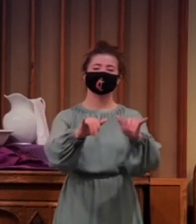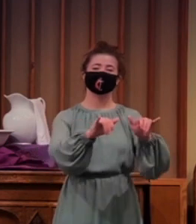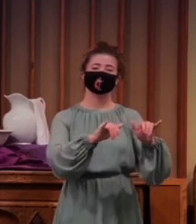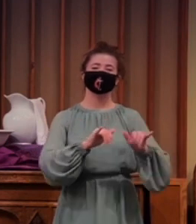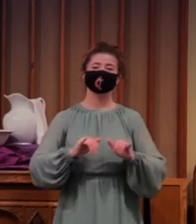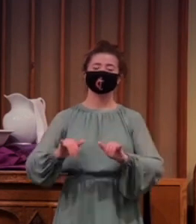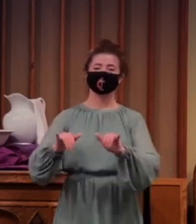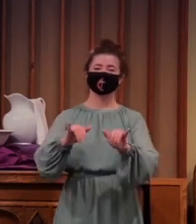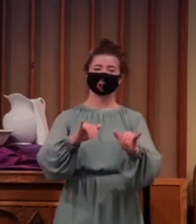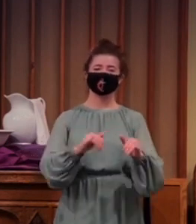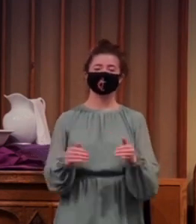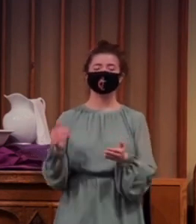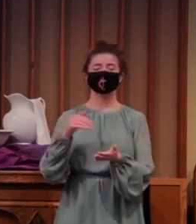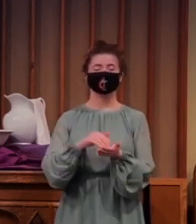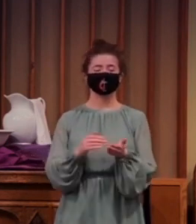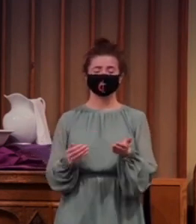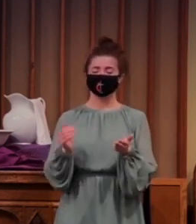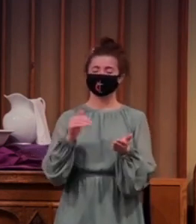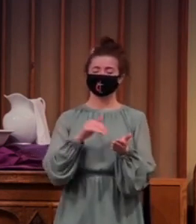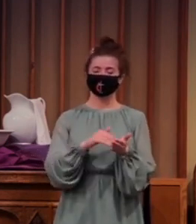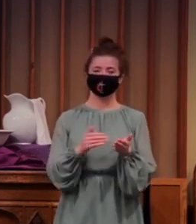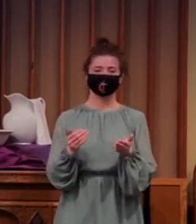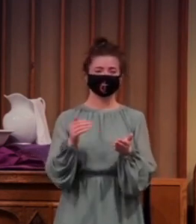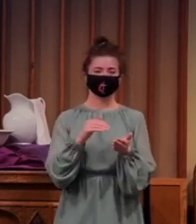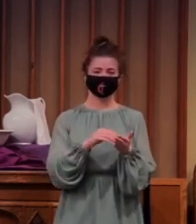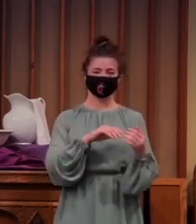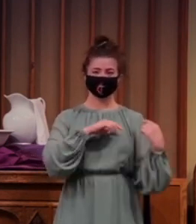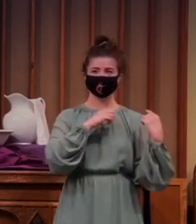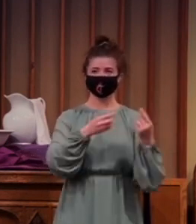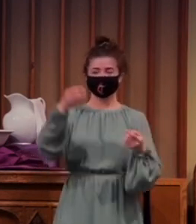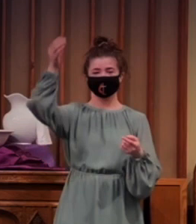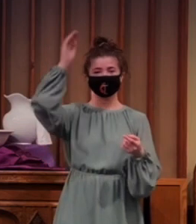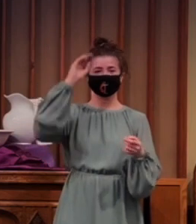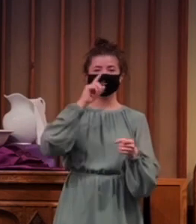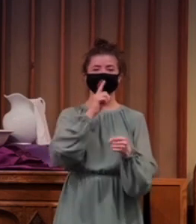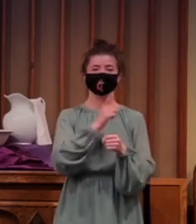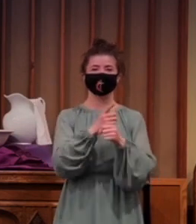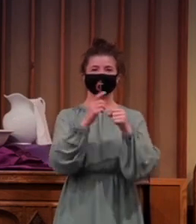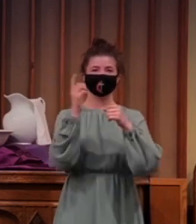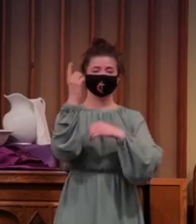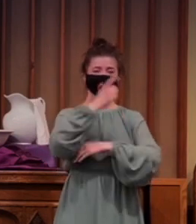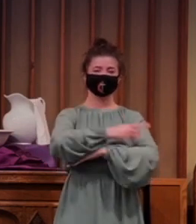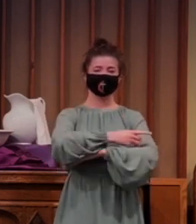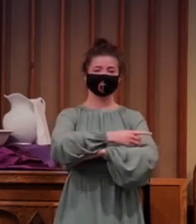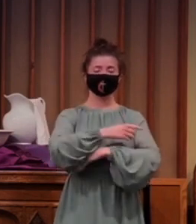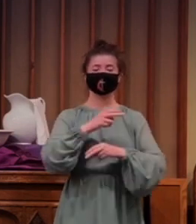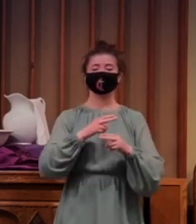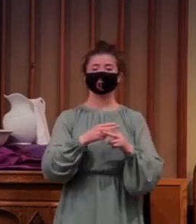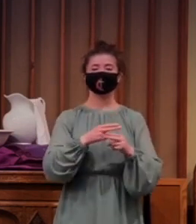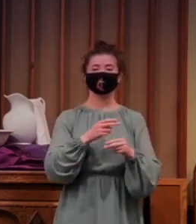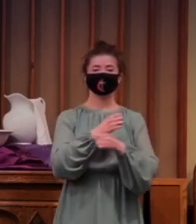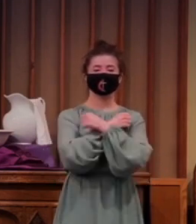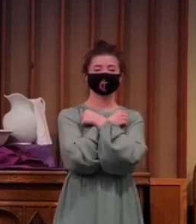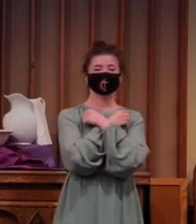again and again until God's promised day. In the name of the lover, the